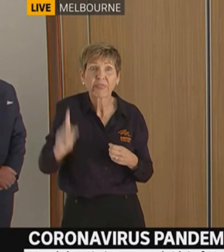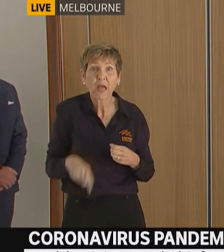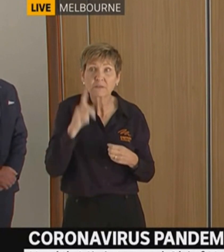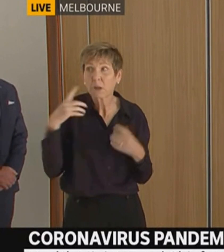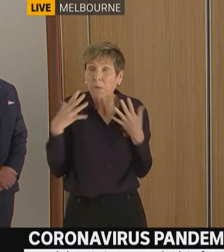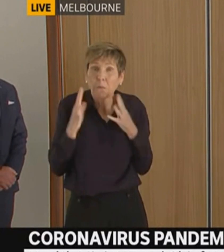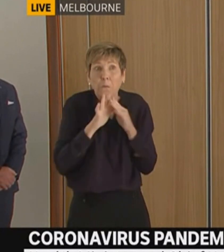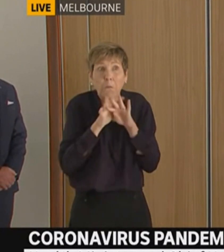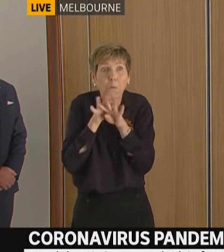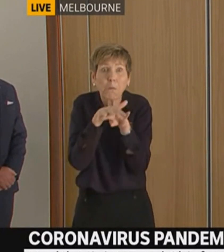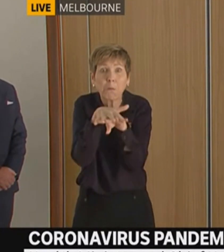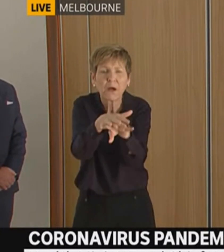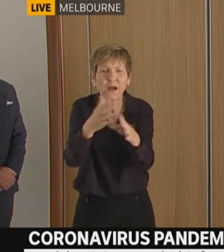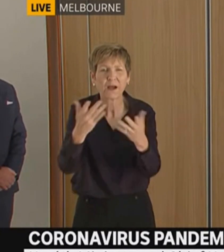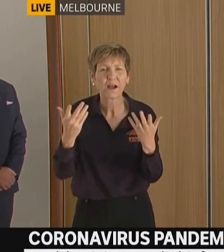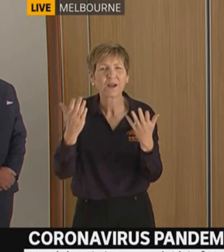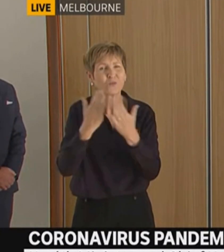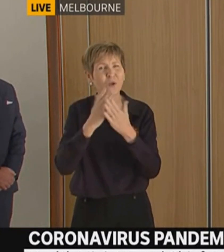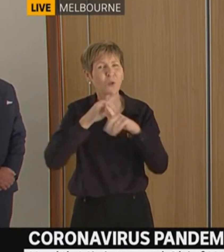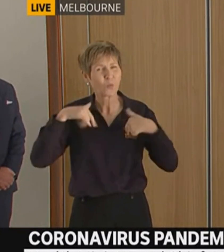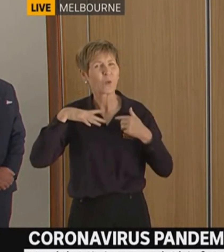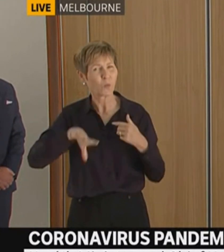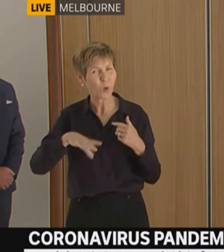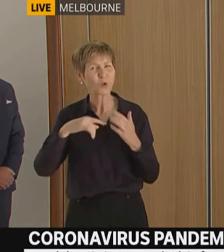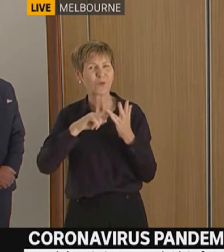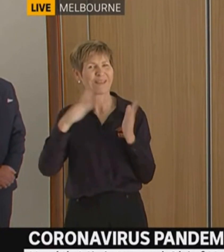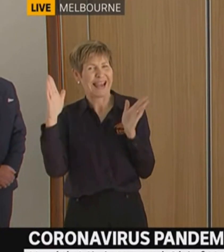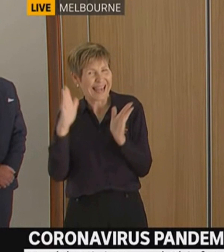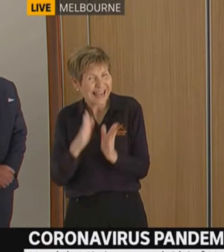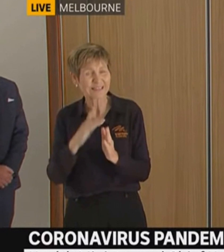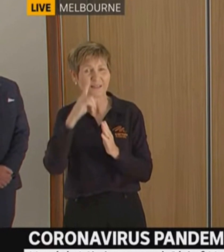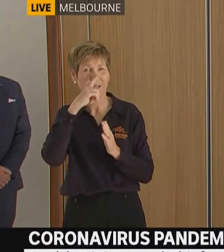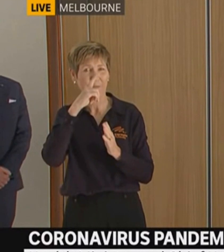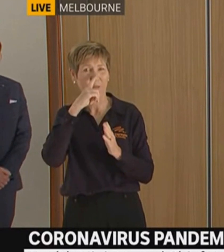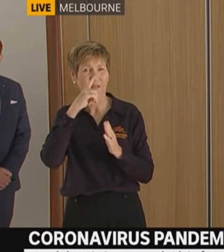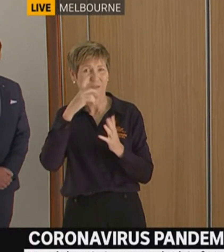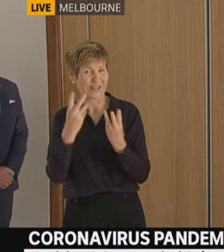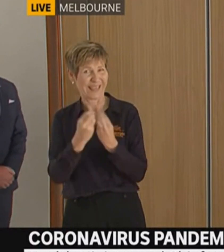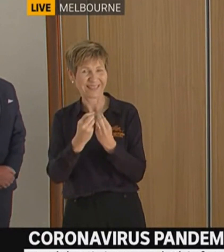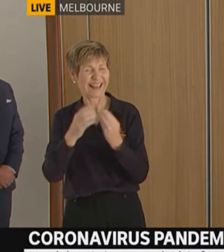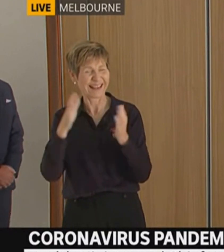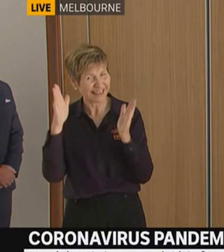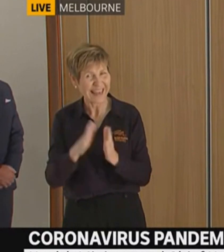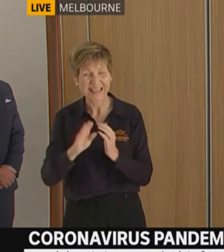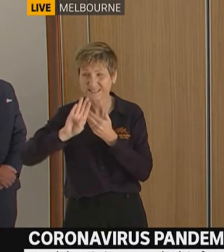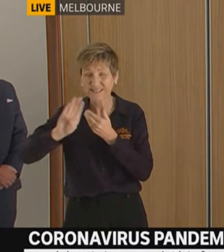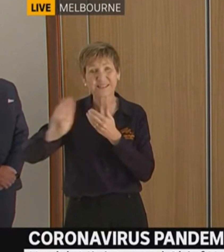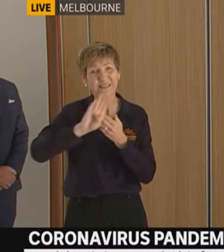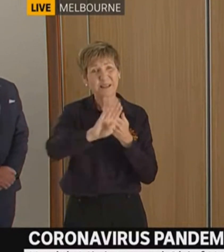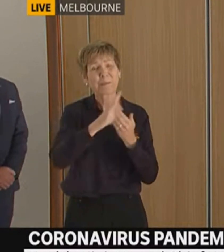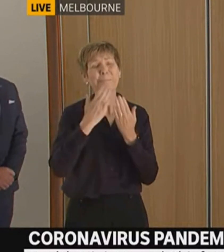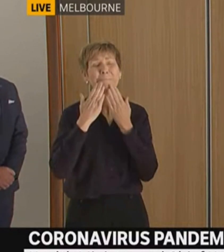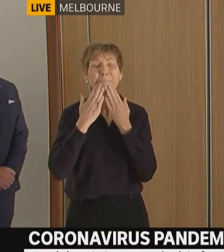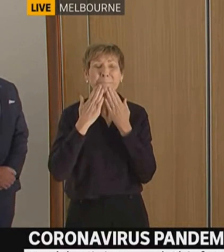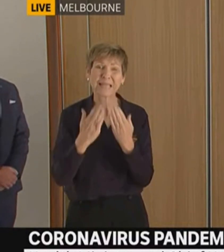place across the nation to limit the size of gatherings, limit the nature of gatherings. Please, we have